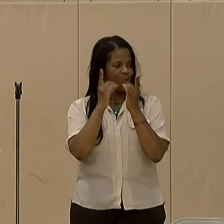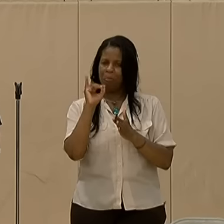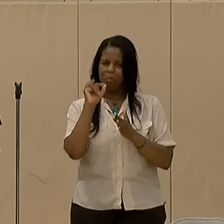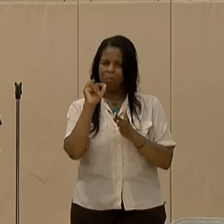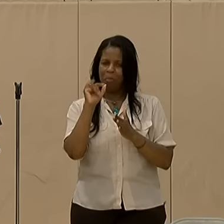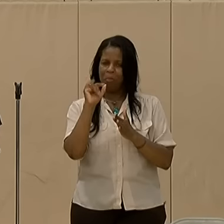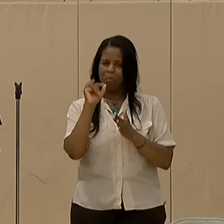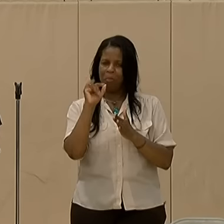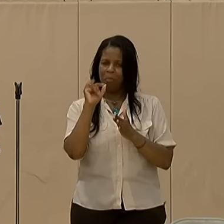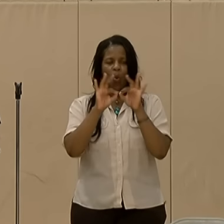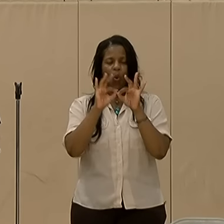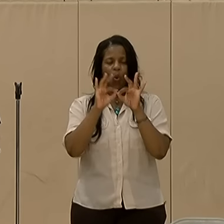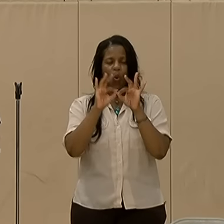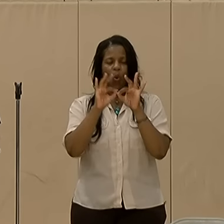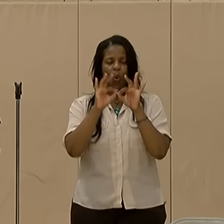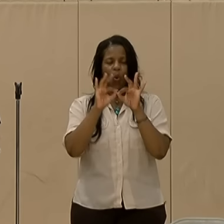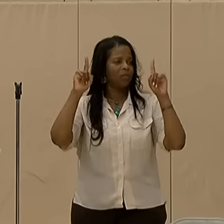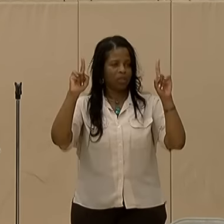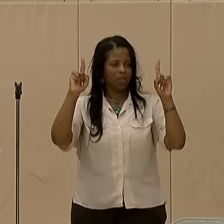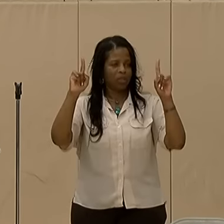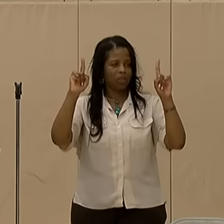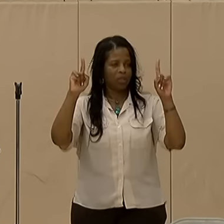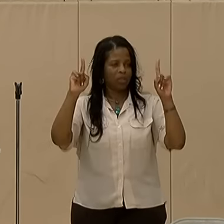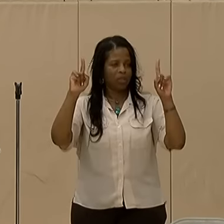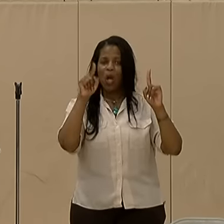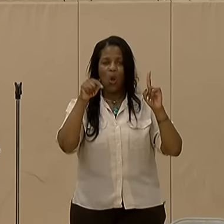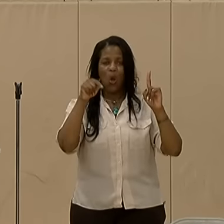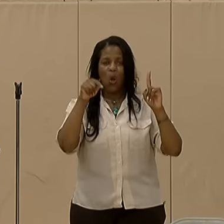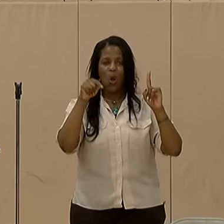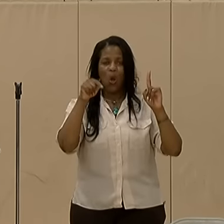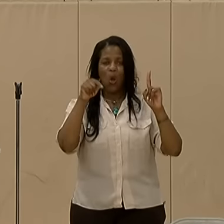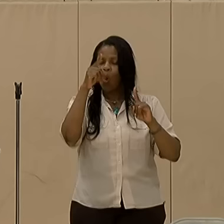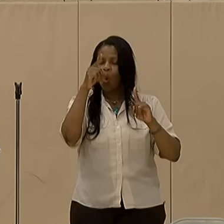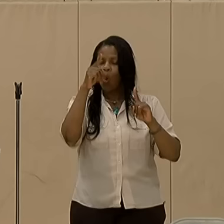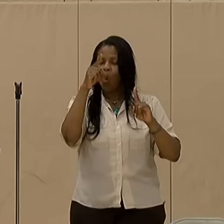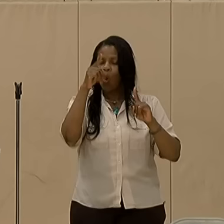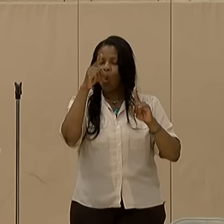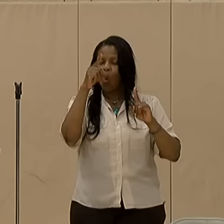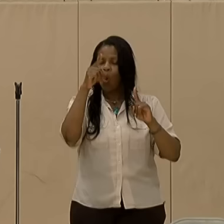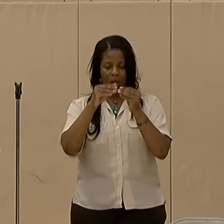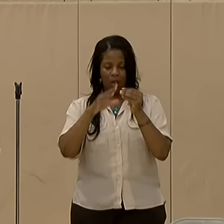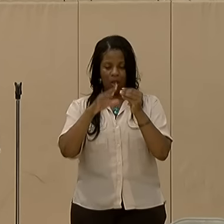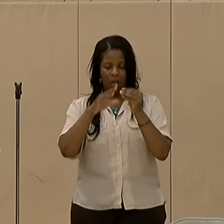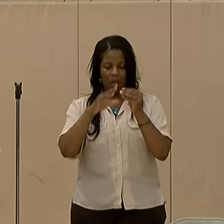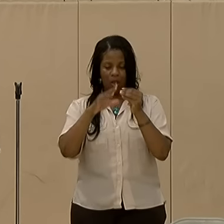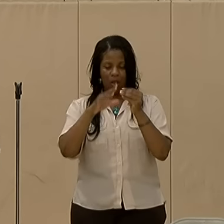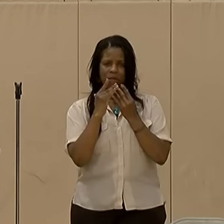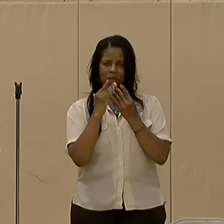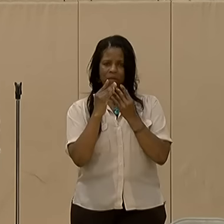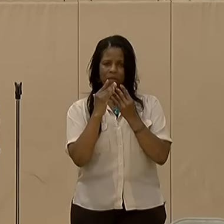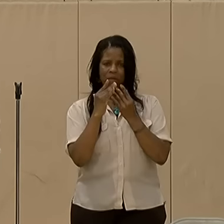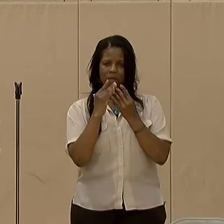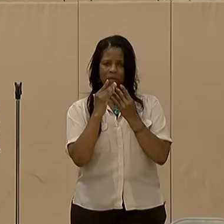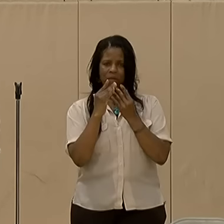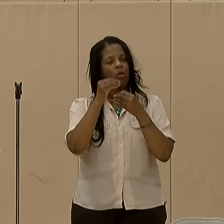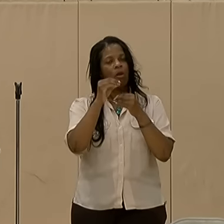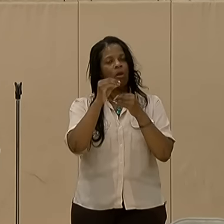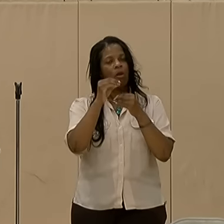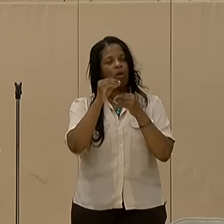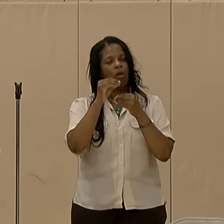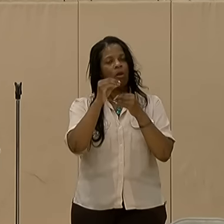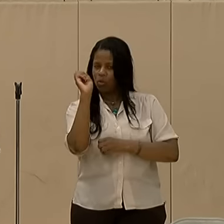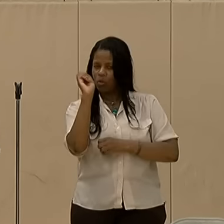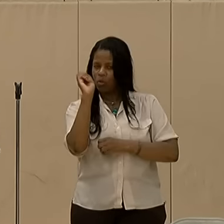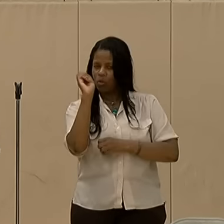a successful operation. And they're not just for wildland fires. The Office of Emergency Services is